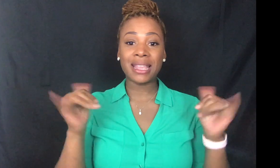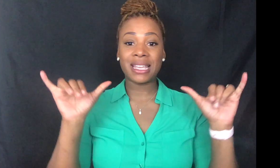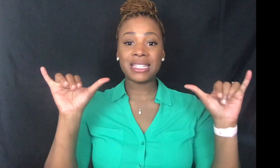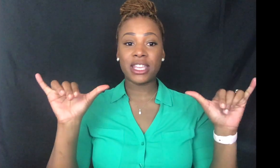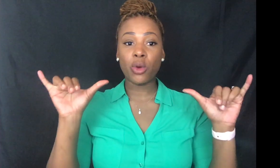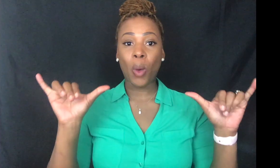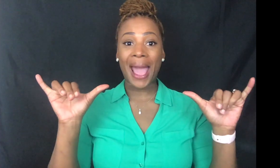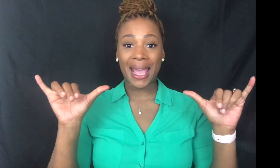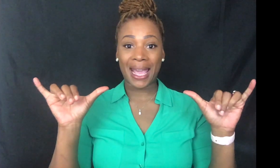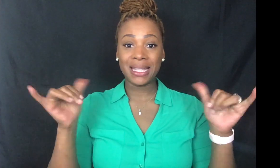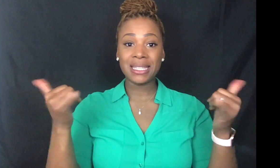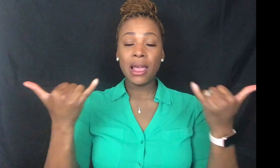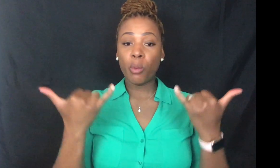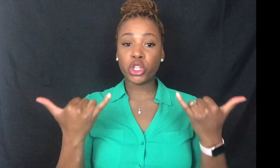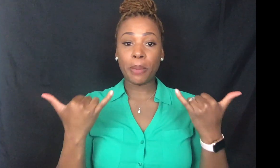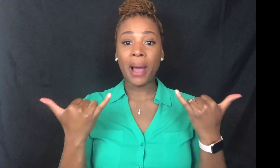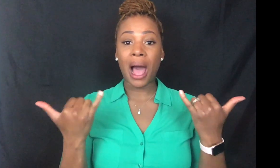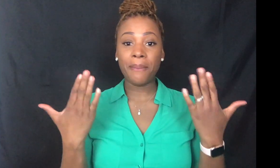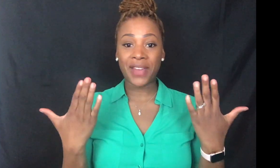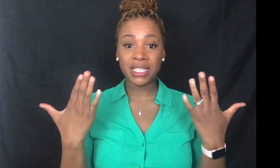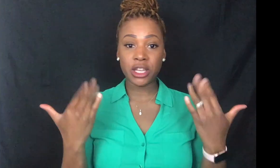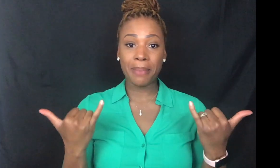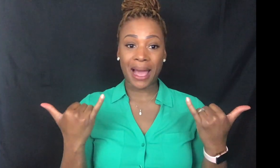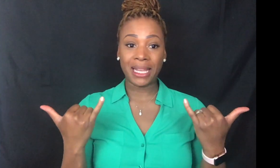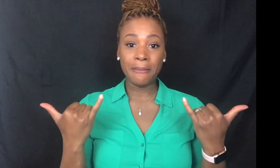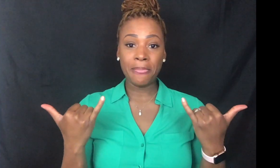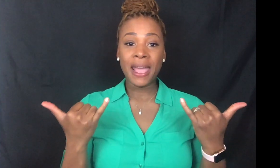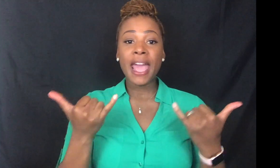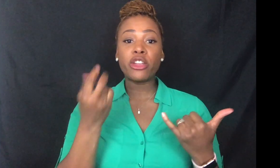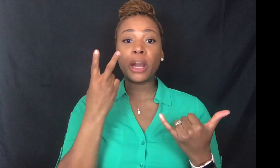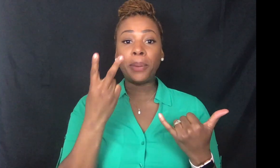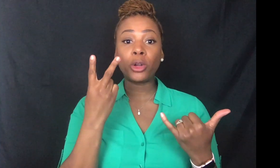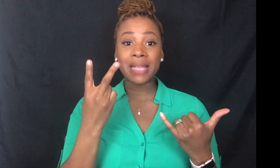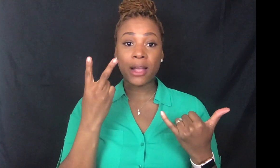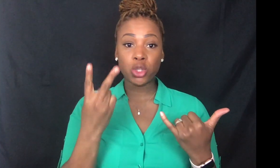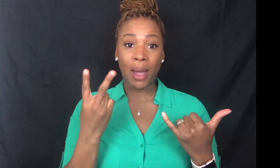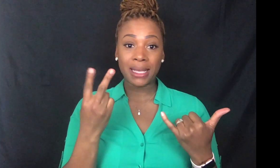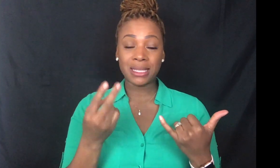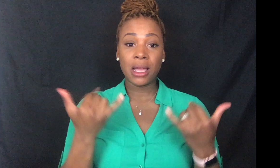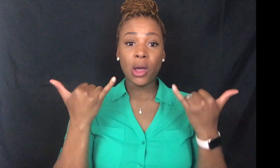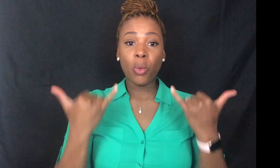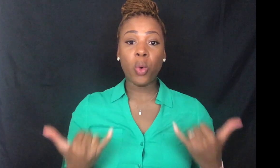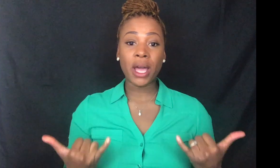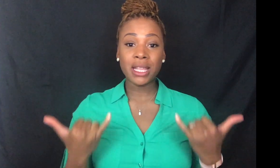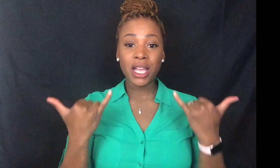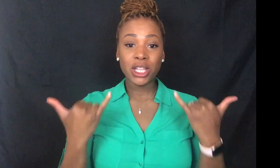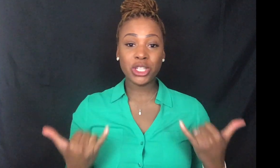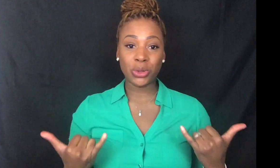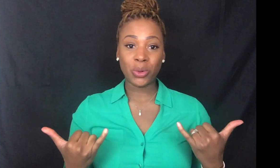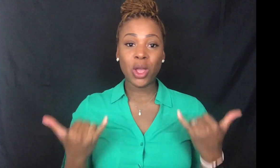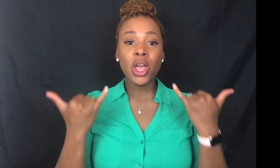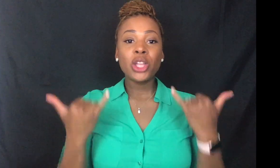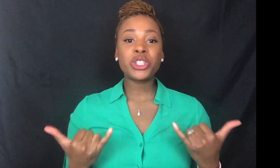this in your Y hands with your palm facing your body, and you're going to pull down twice. One, two.